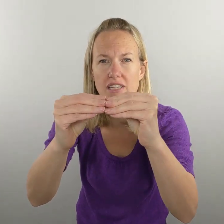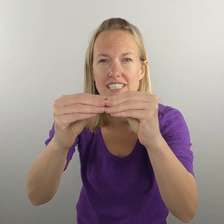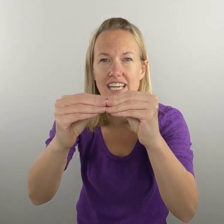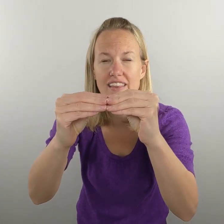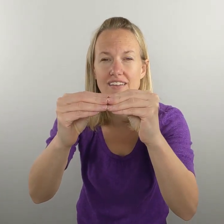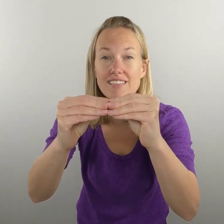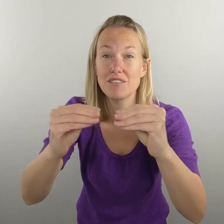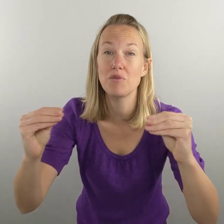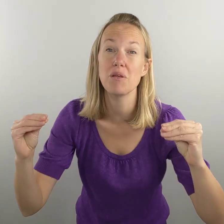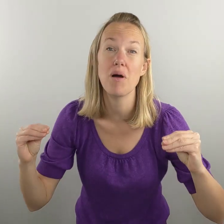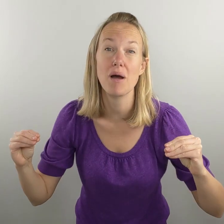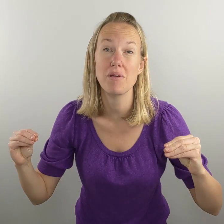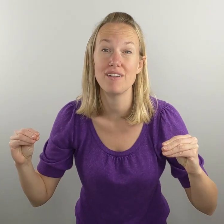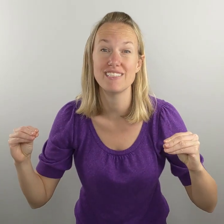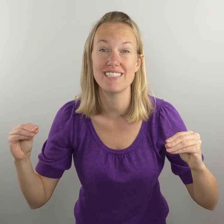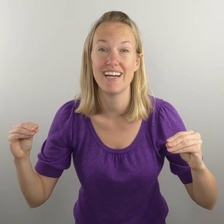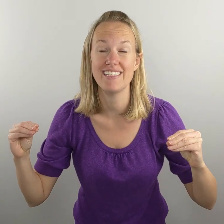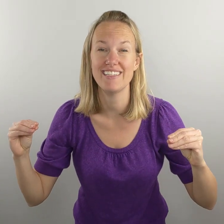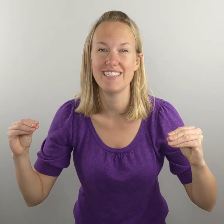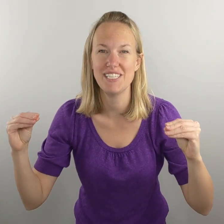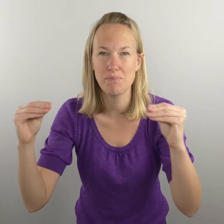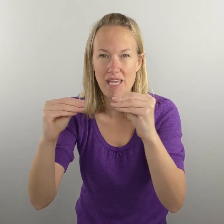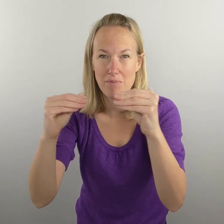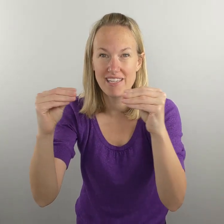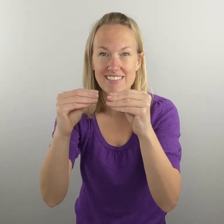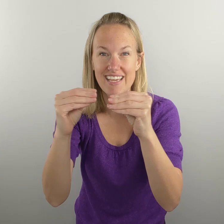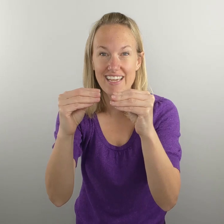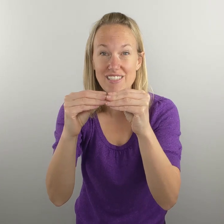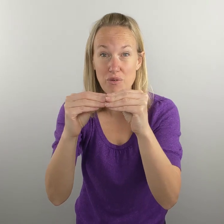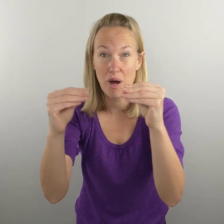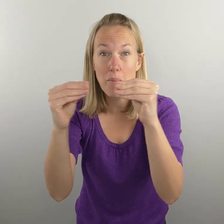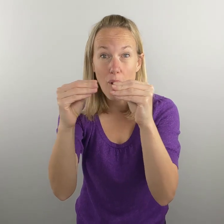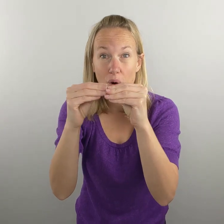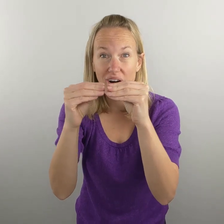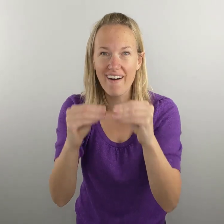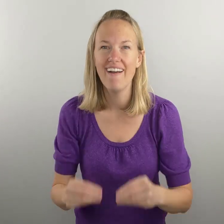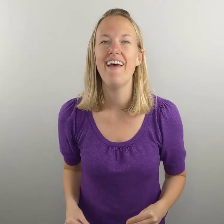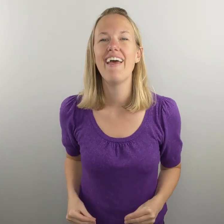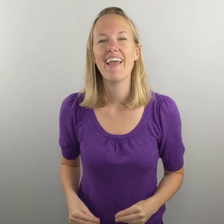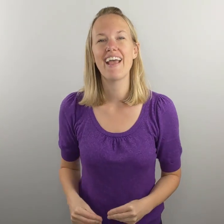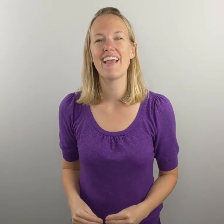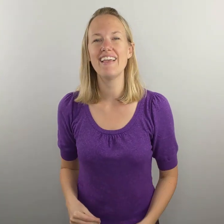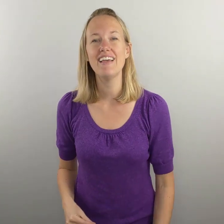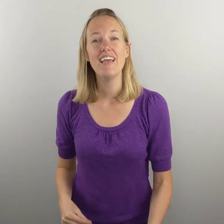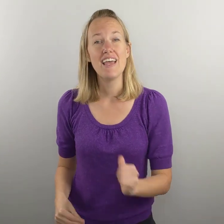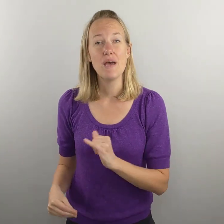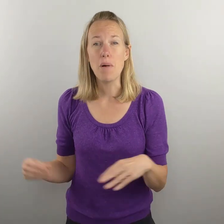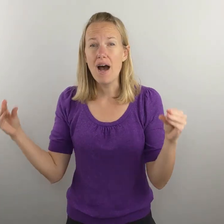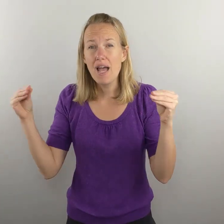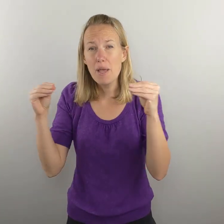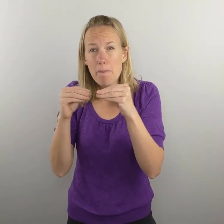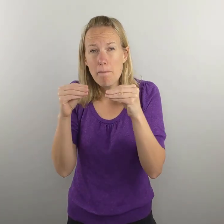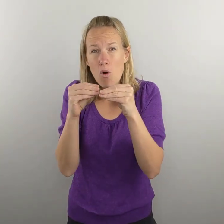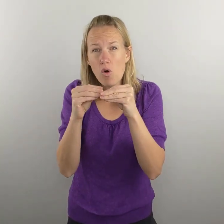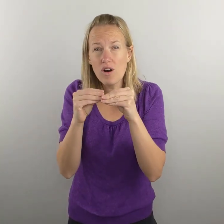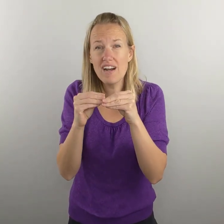together. This is a really popular sign that they teach babies. Okay, do you want more? Okay, am I more, and